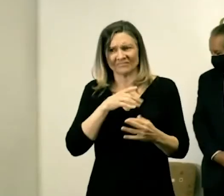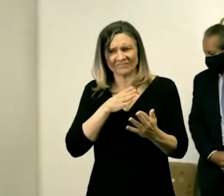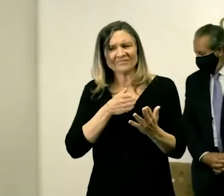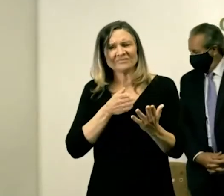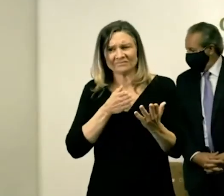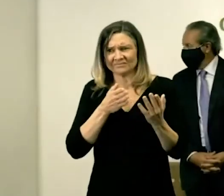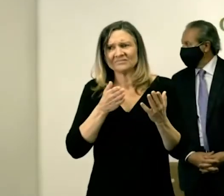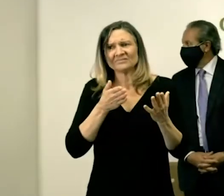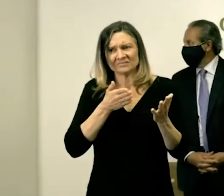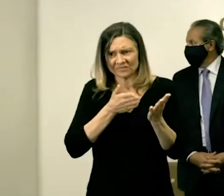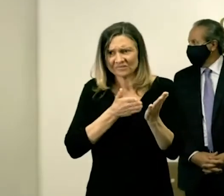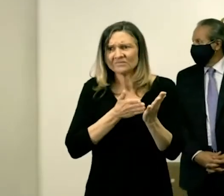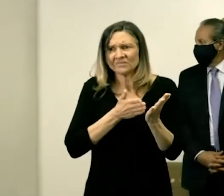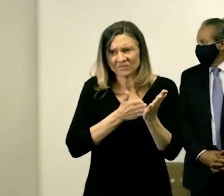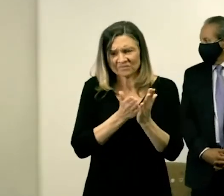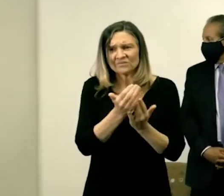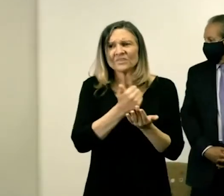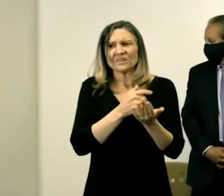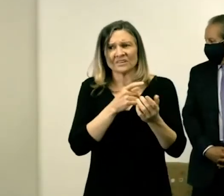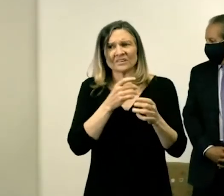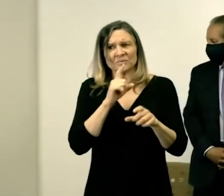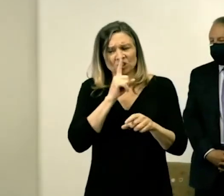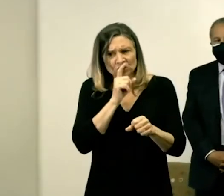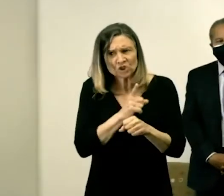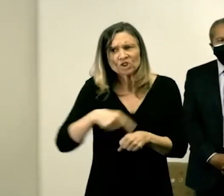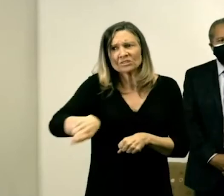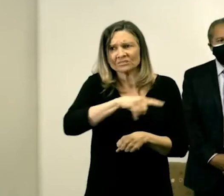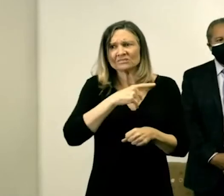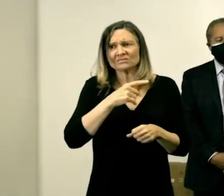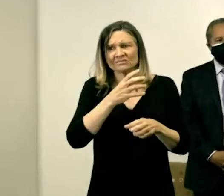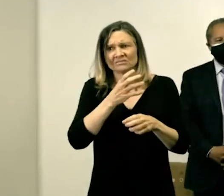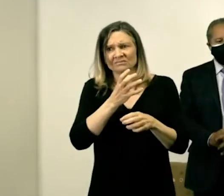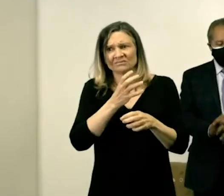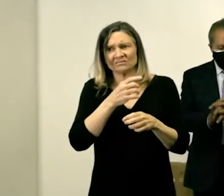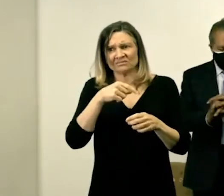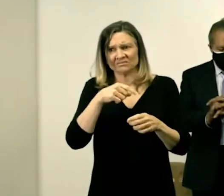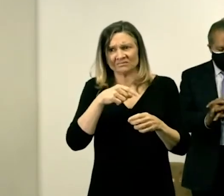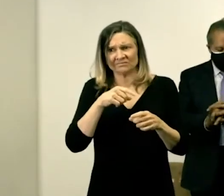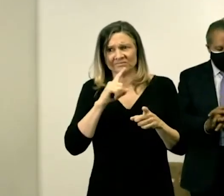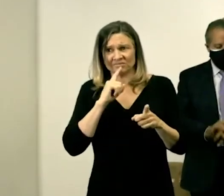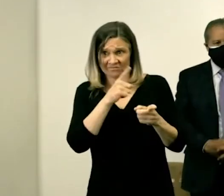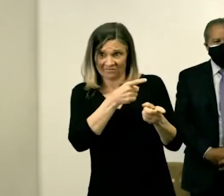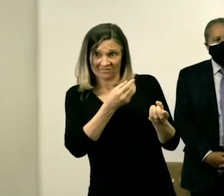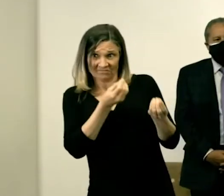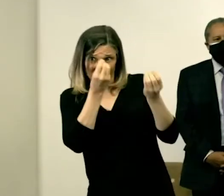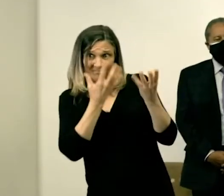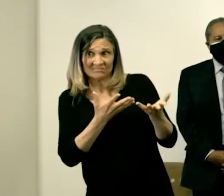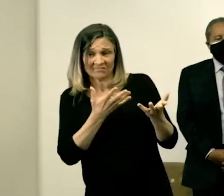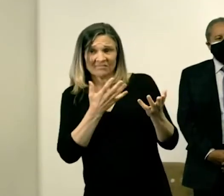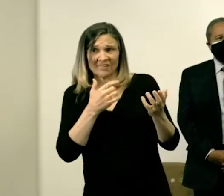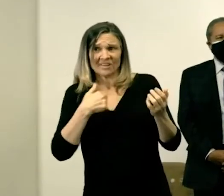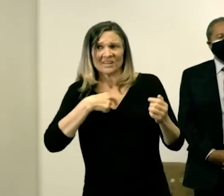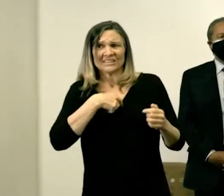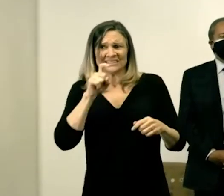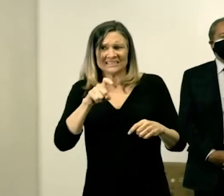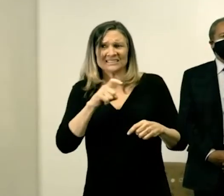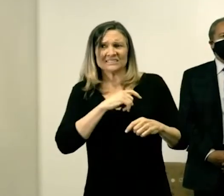others to make sure if those stories do occur, as the one you're noting now, that we intervene and work